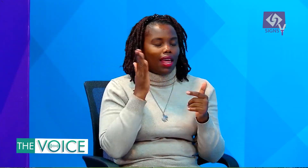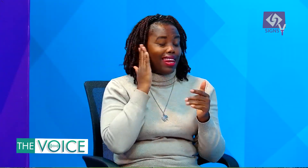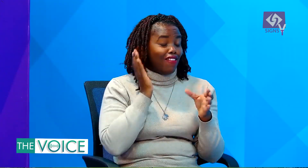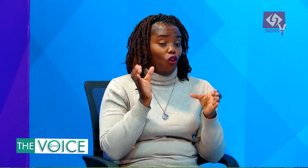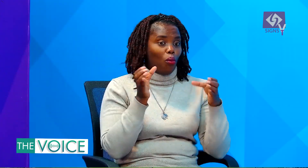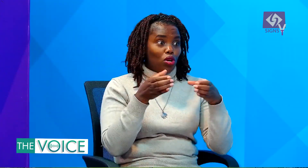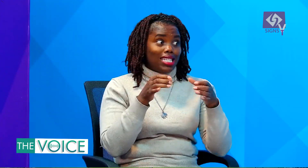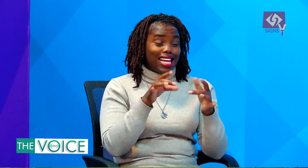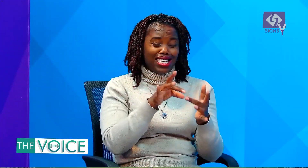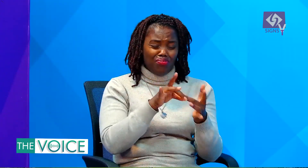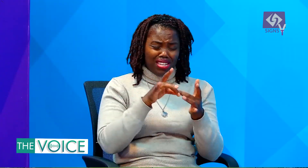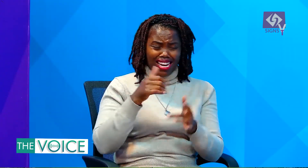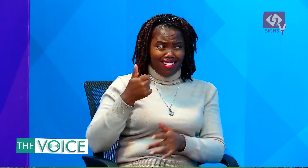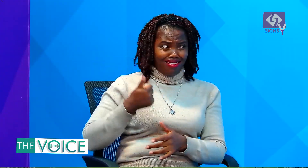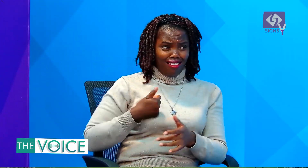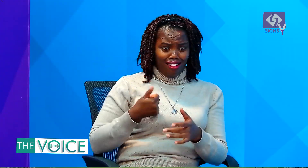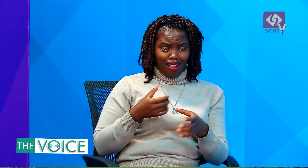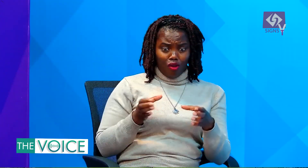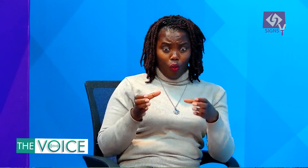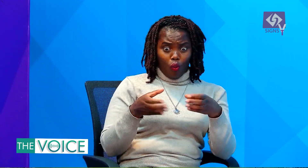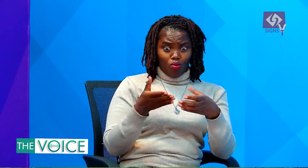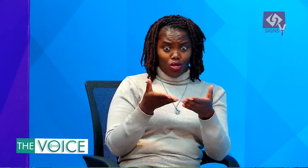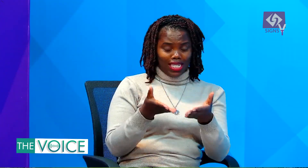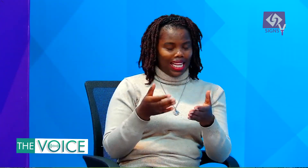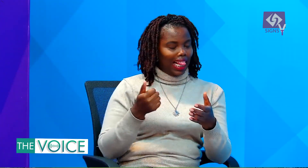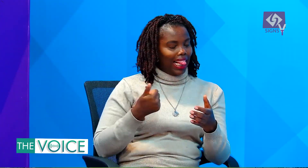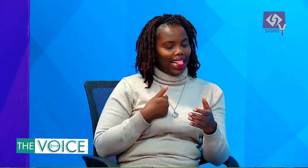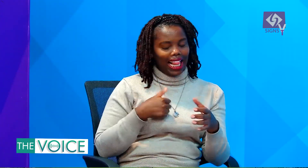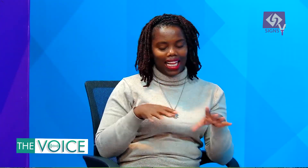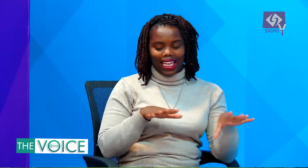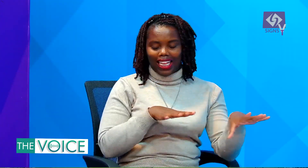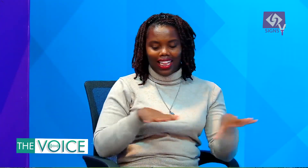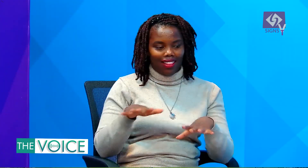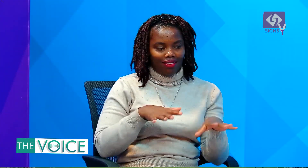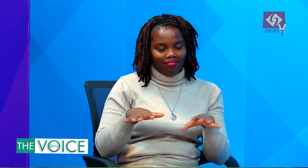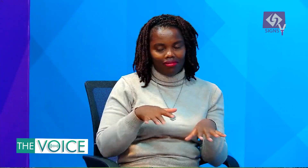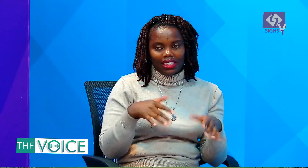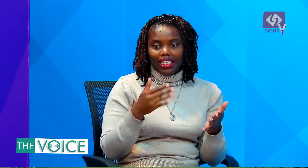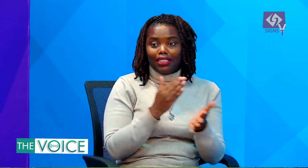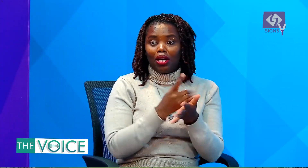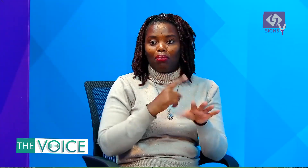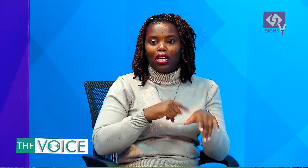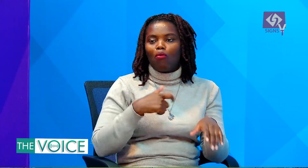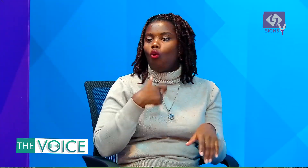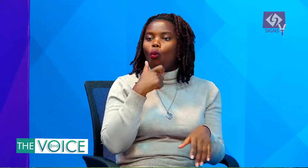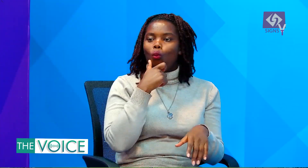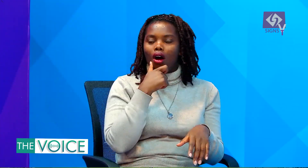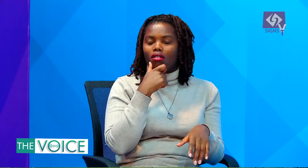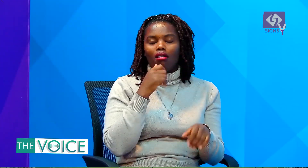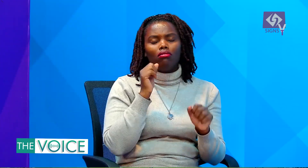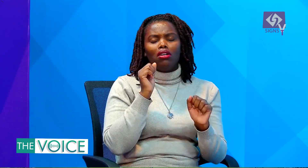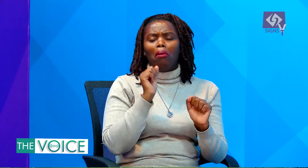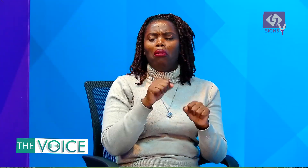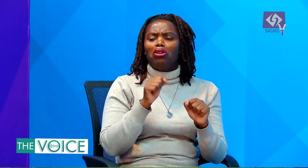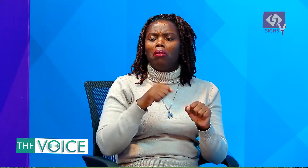that we, the deaf community, do face, especially the girls. They really don't get this access